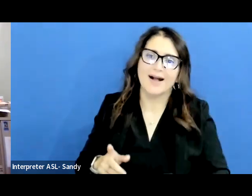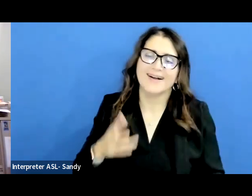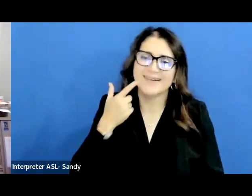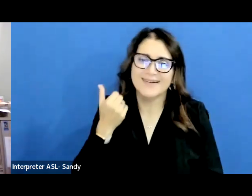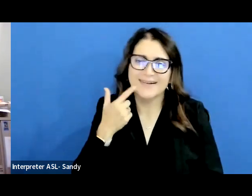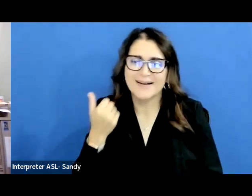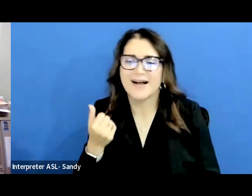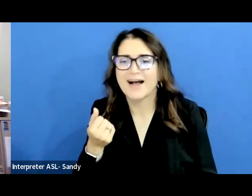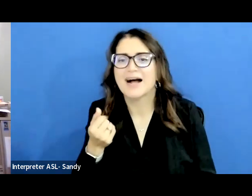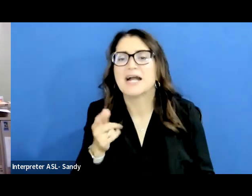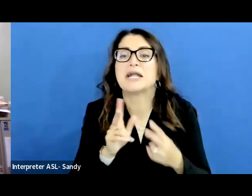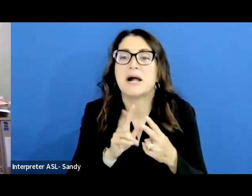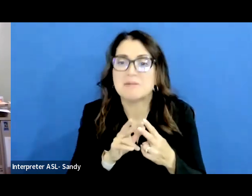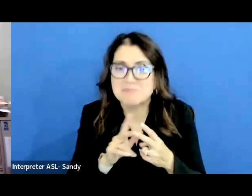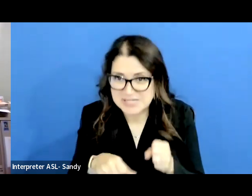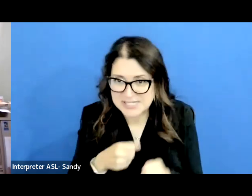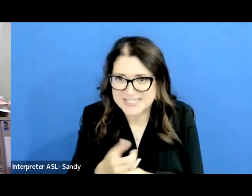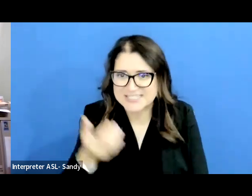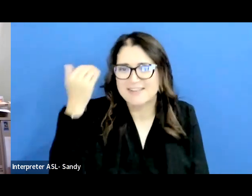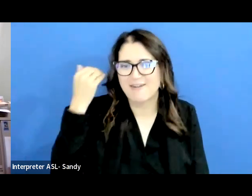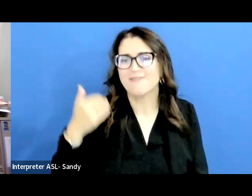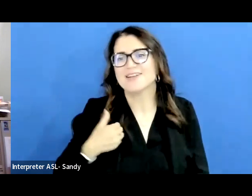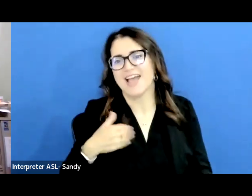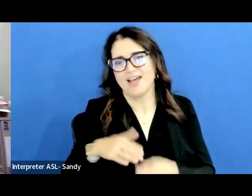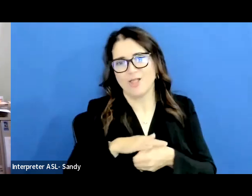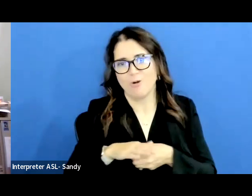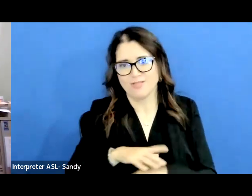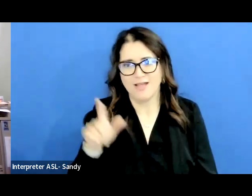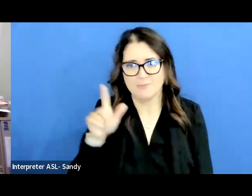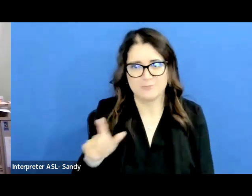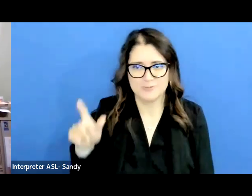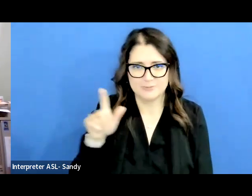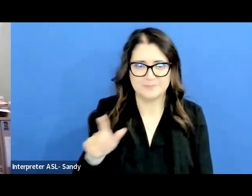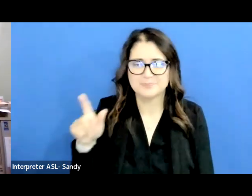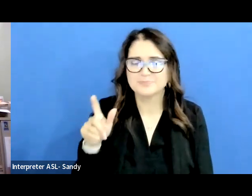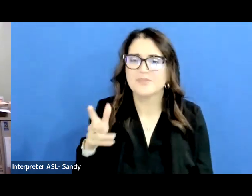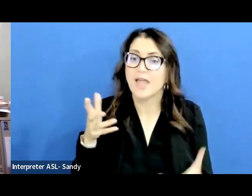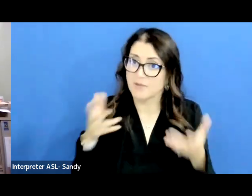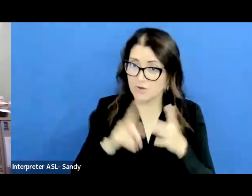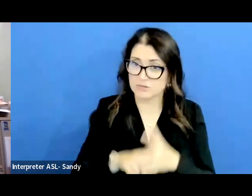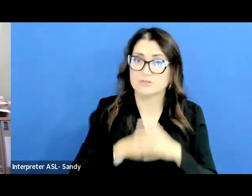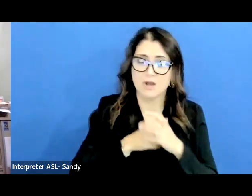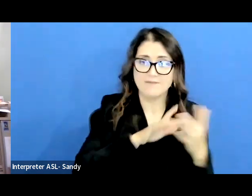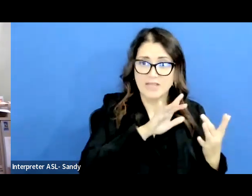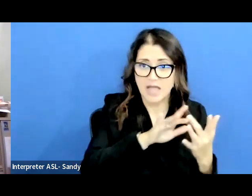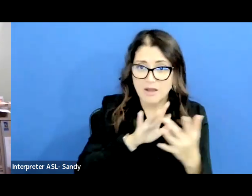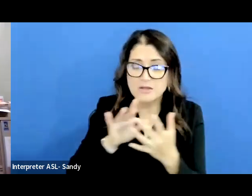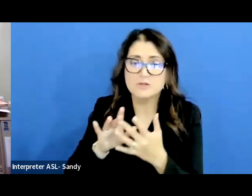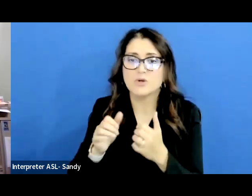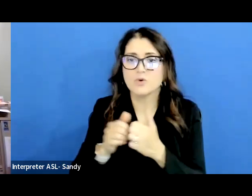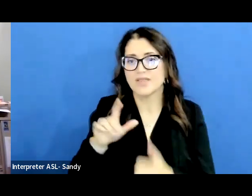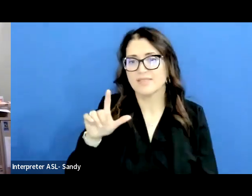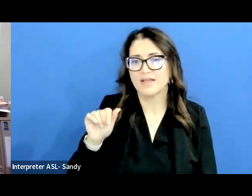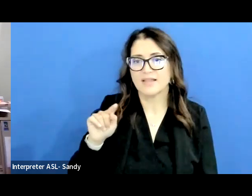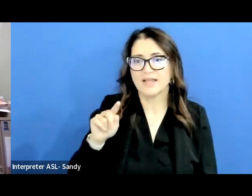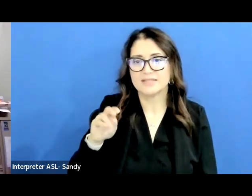couple years ago, we had a local library and they wanted to start doing outreach with Latino immigrant and farm